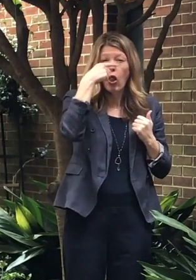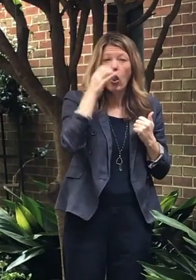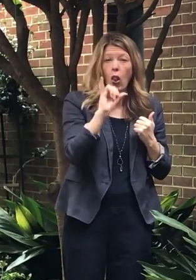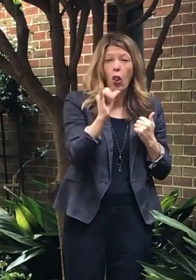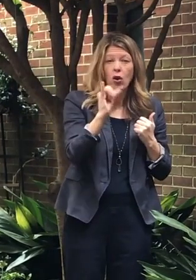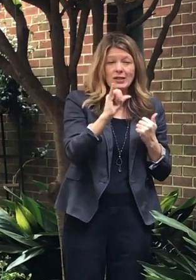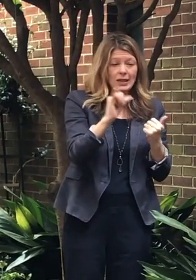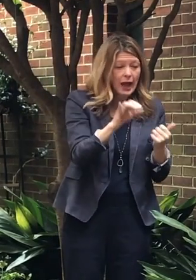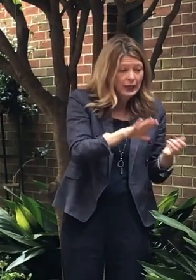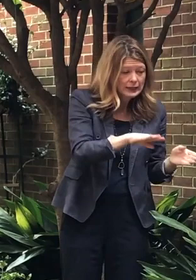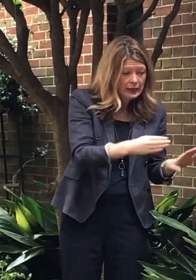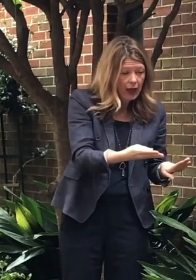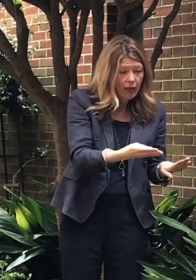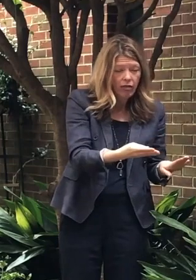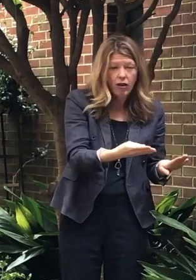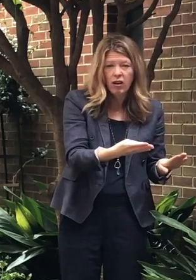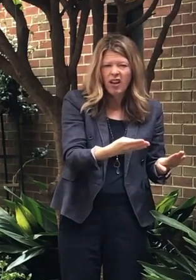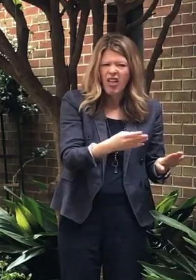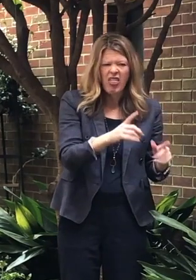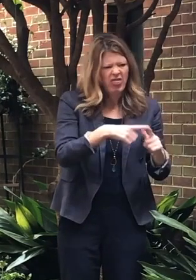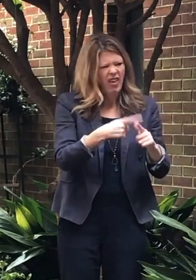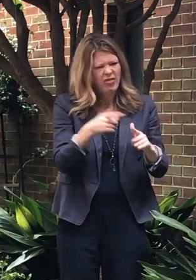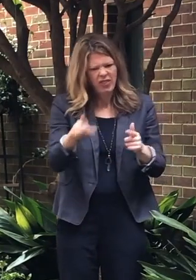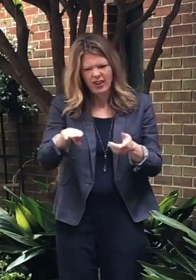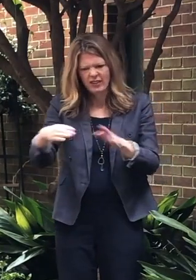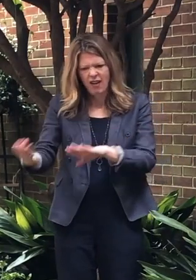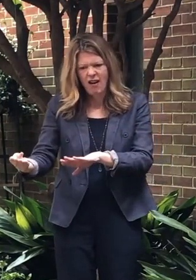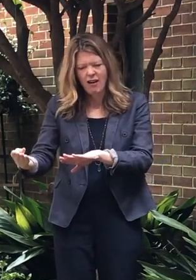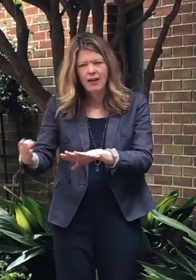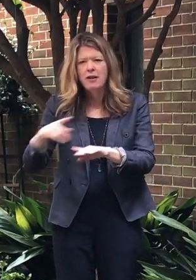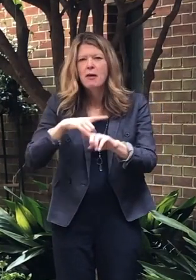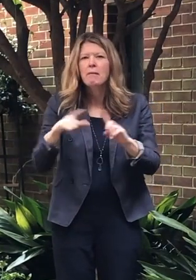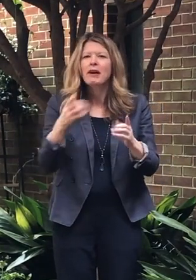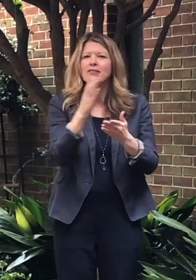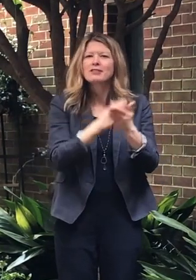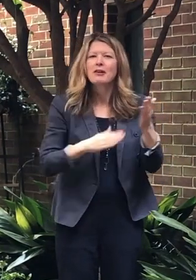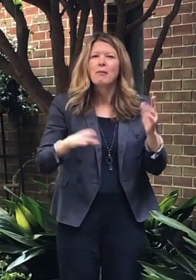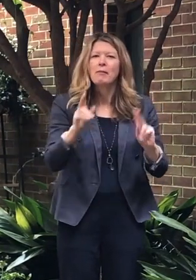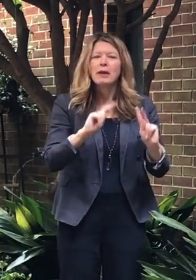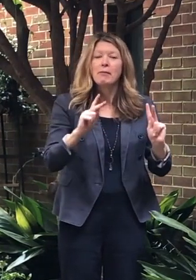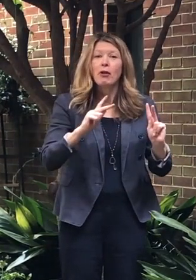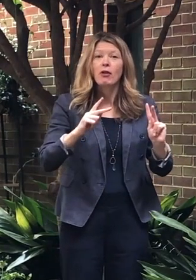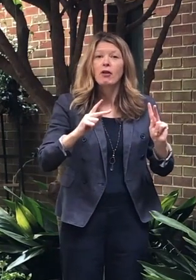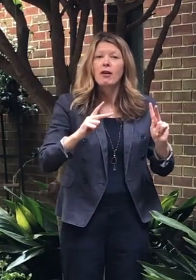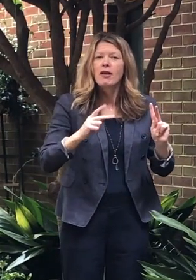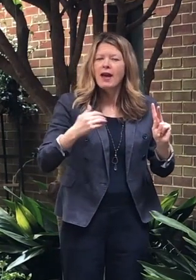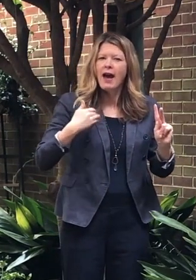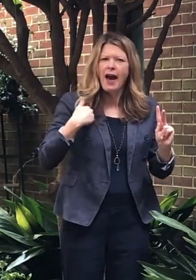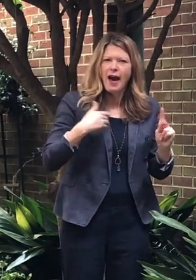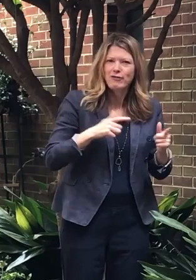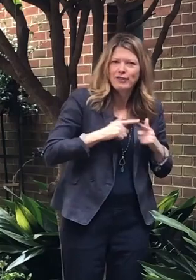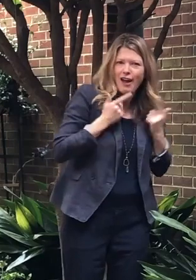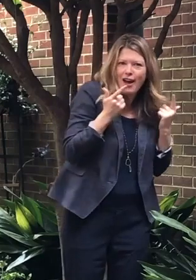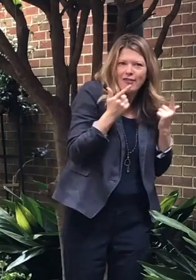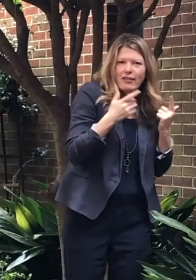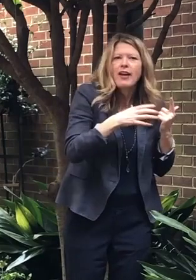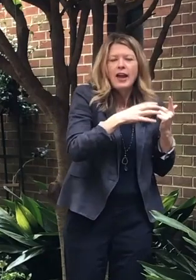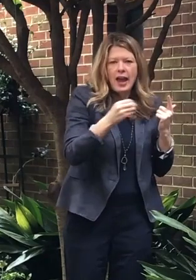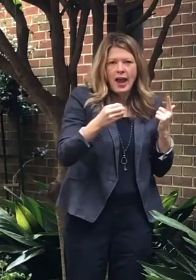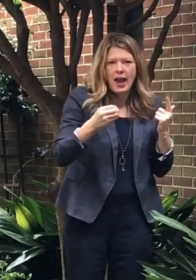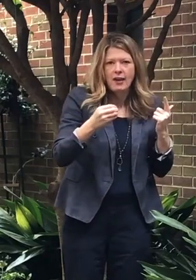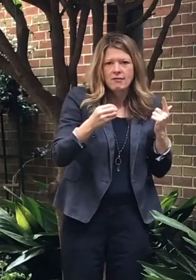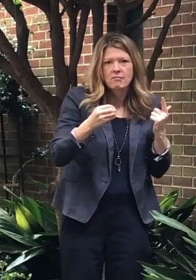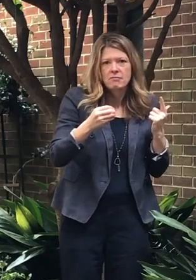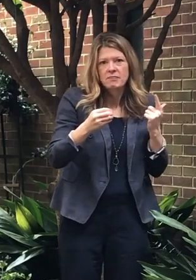a fragrance from life to life. Who is sufficient for these things? For we are